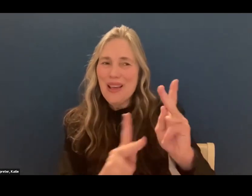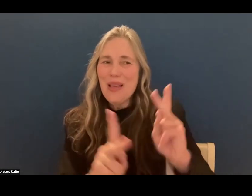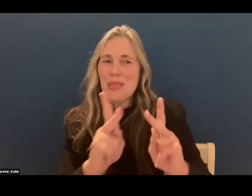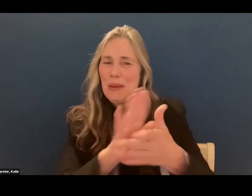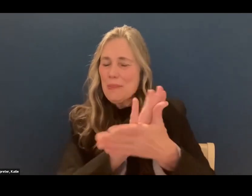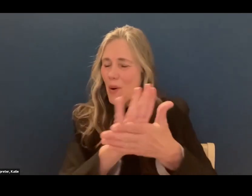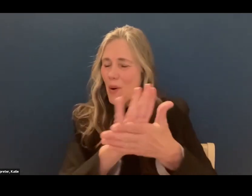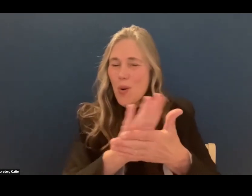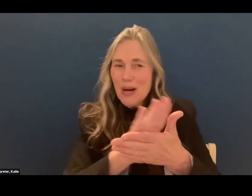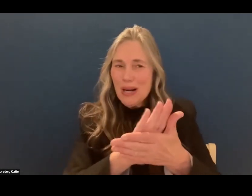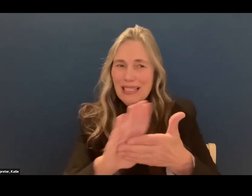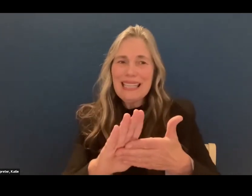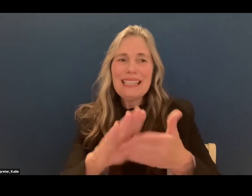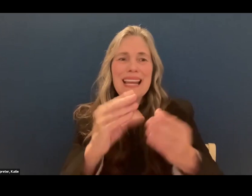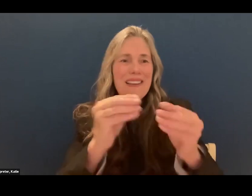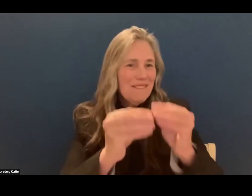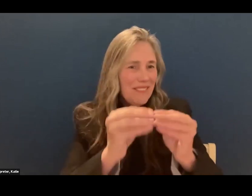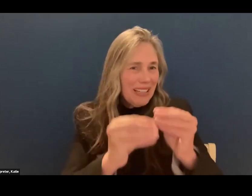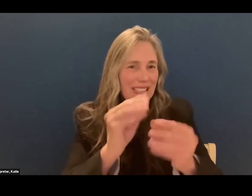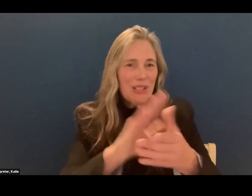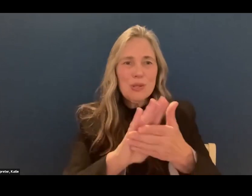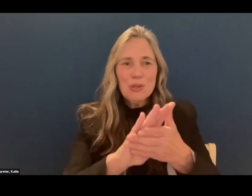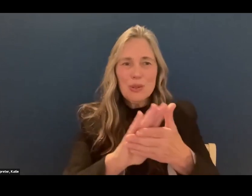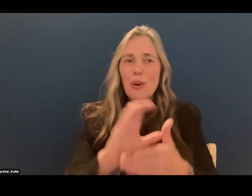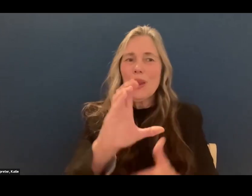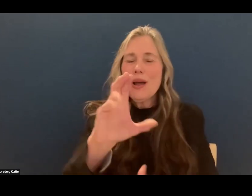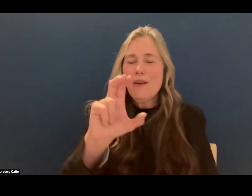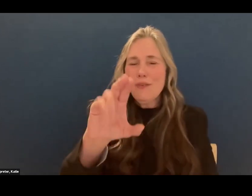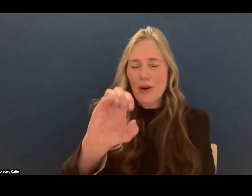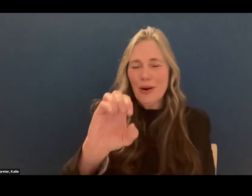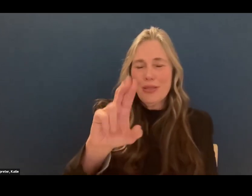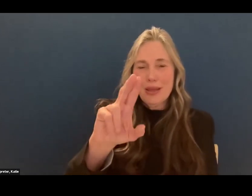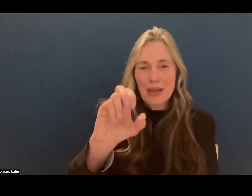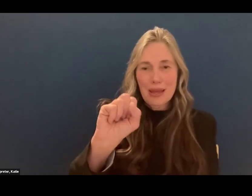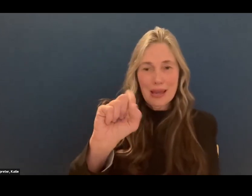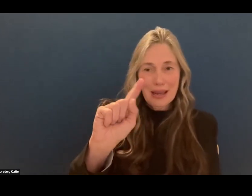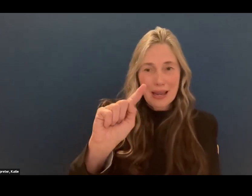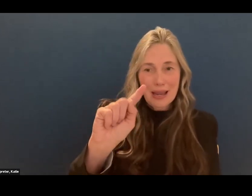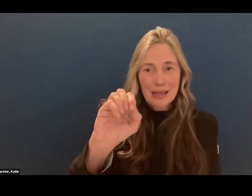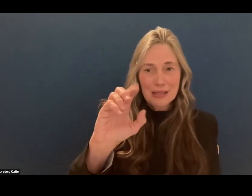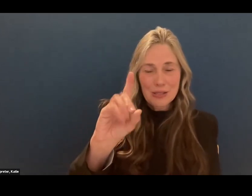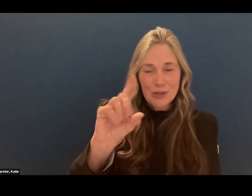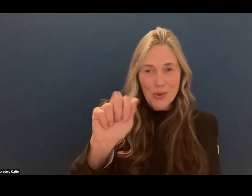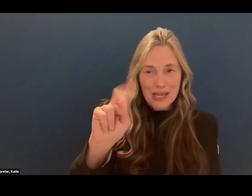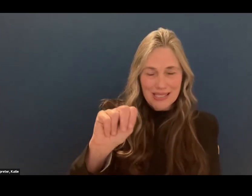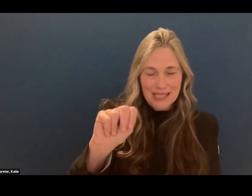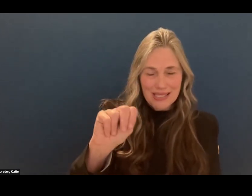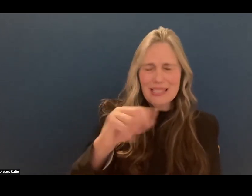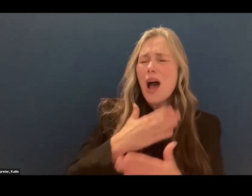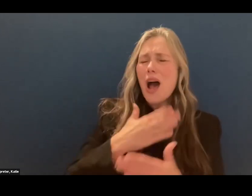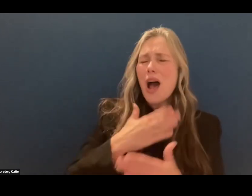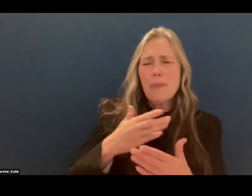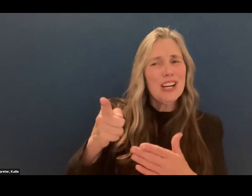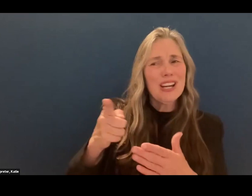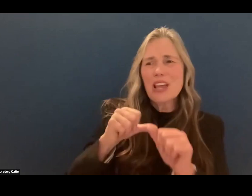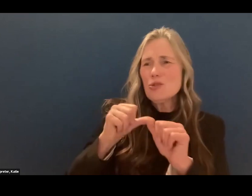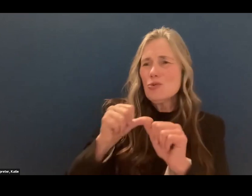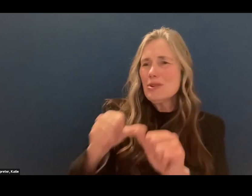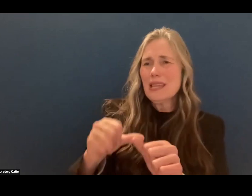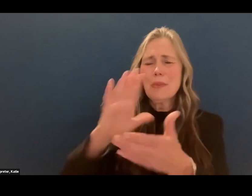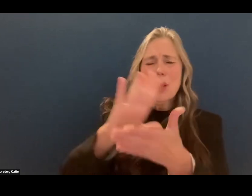her recognizing and appreciating the work, the hard work that you do every day, and to keep the rooms clean and students in a safe and healthy